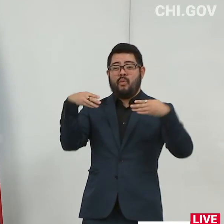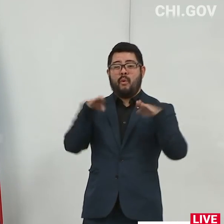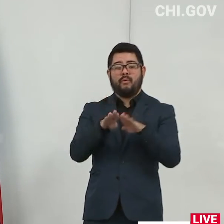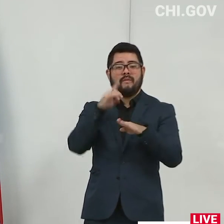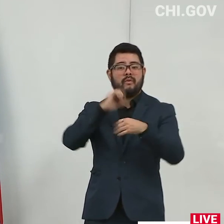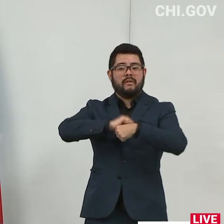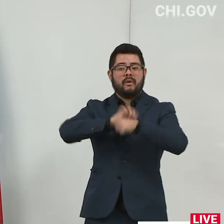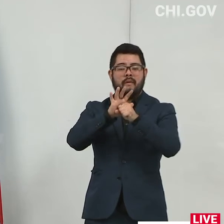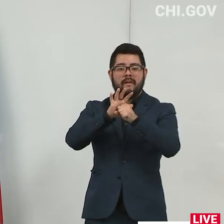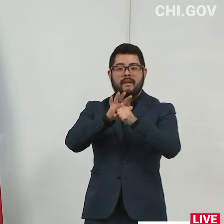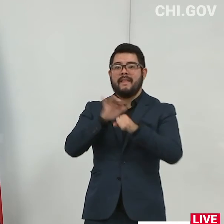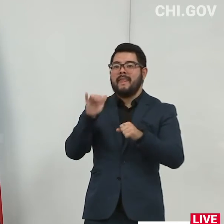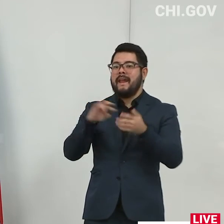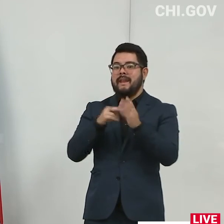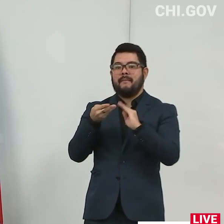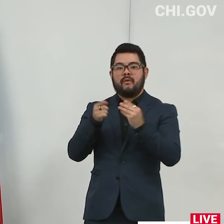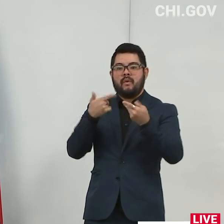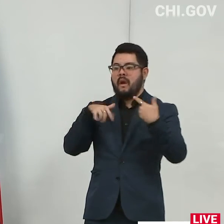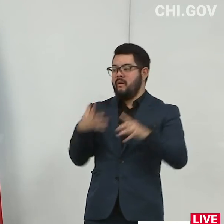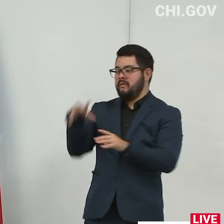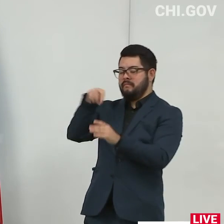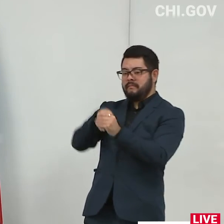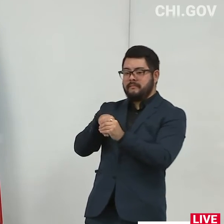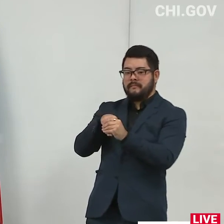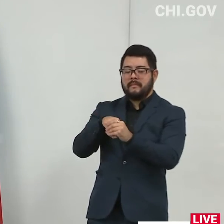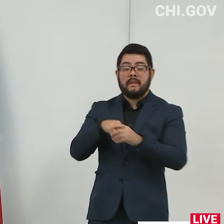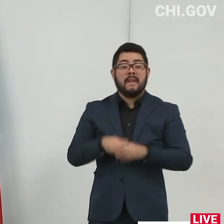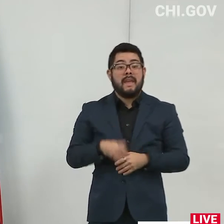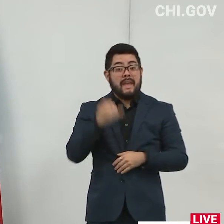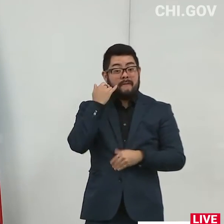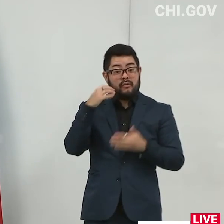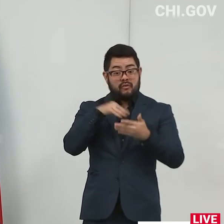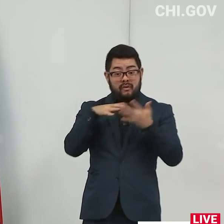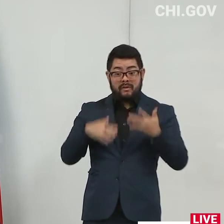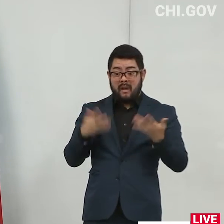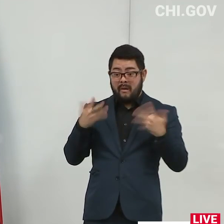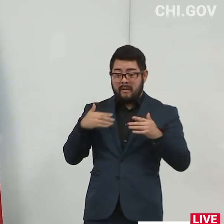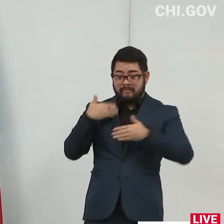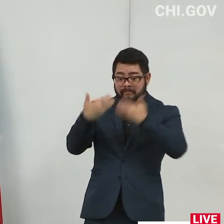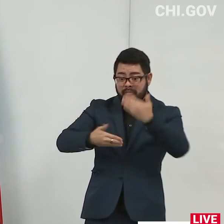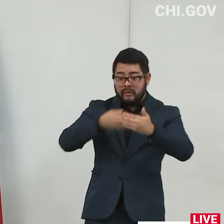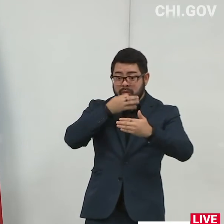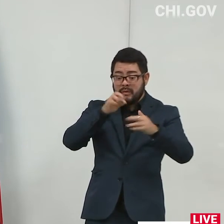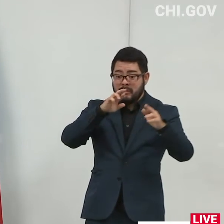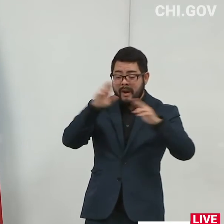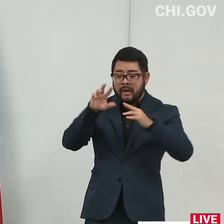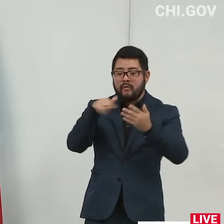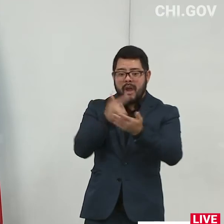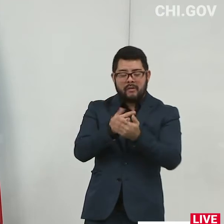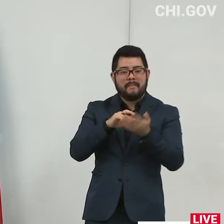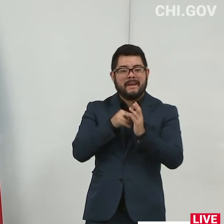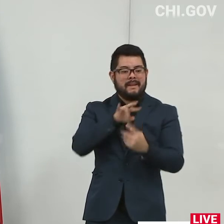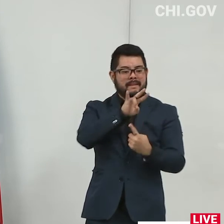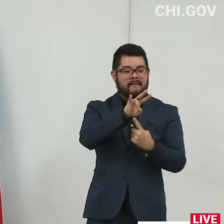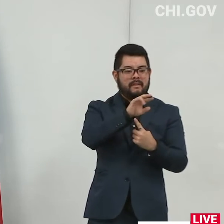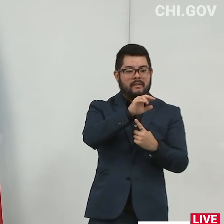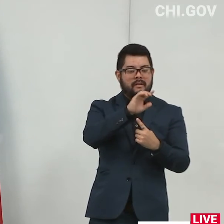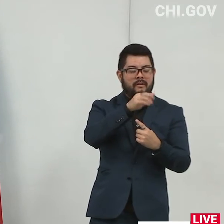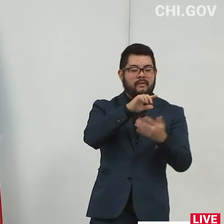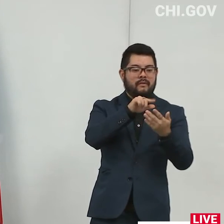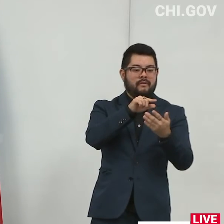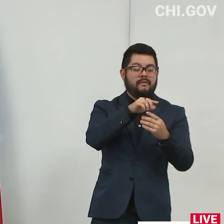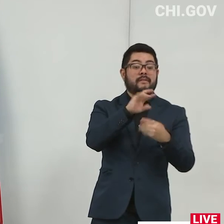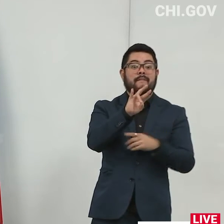already baked. It is highly unlikely that a student who is on track to graduate at the end of their 7th semester would fall off track and not